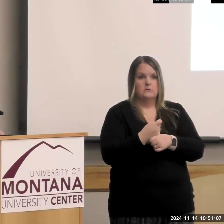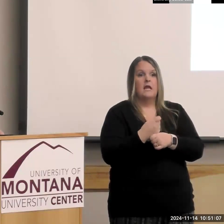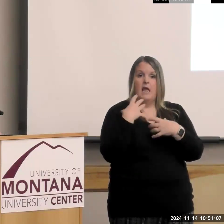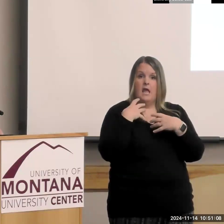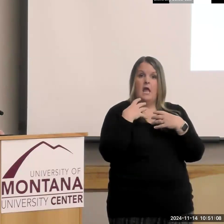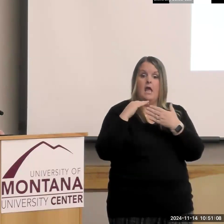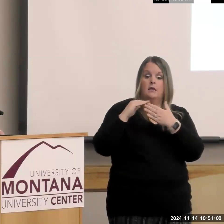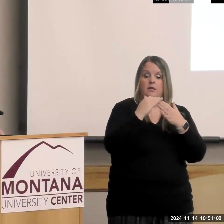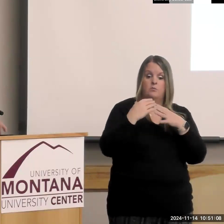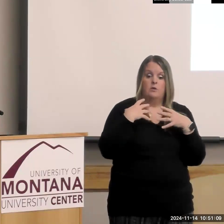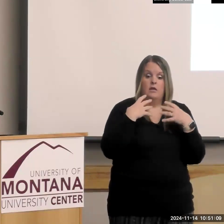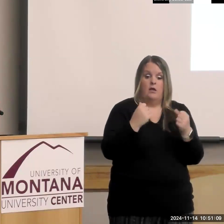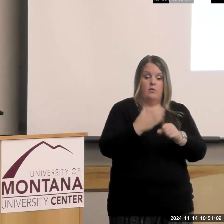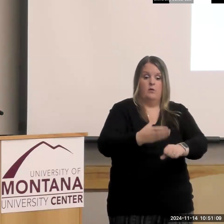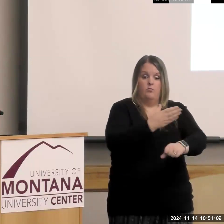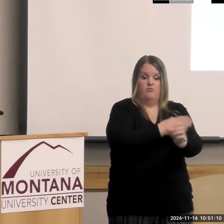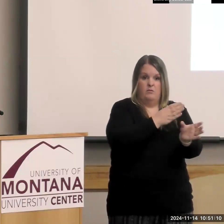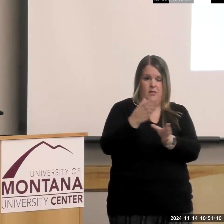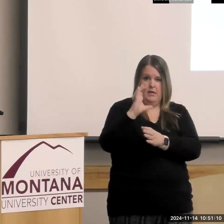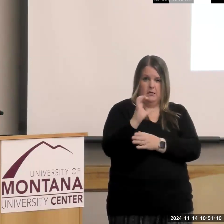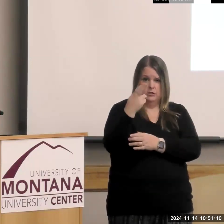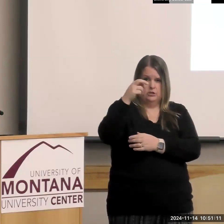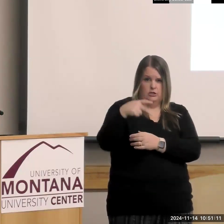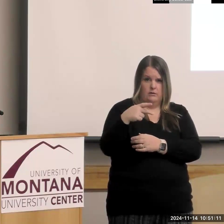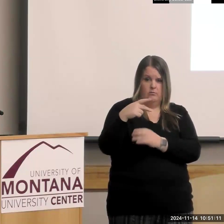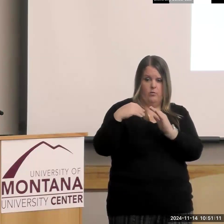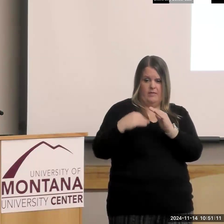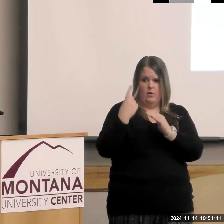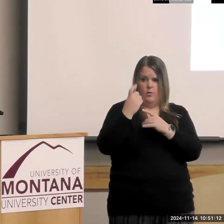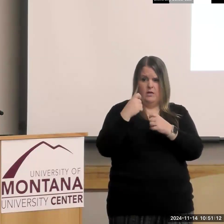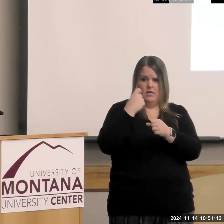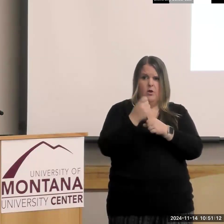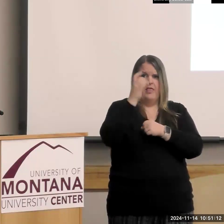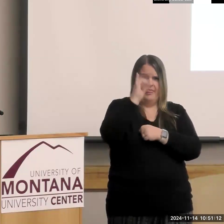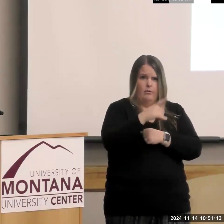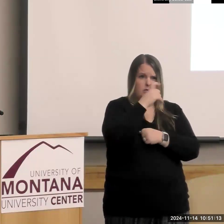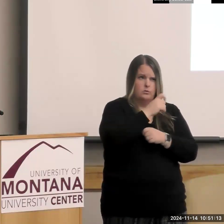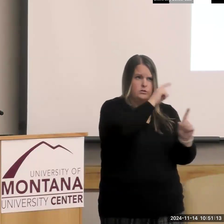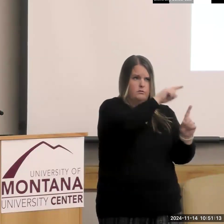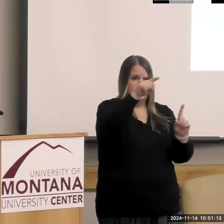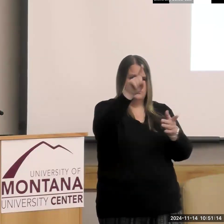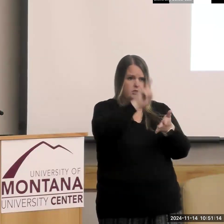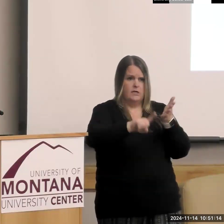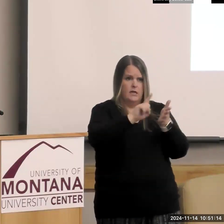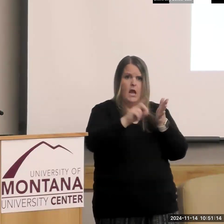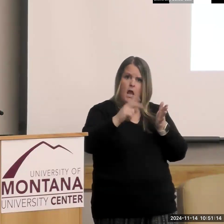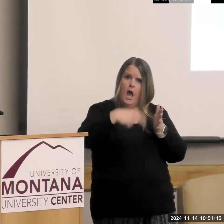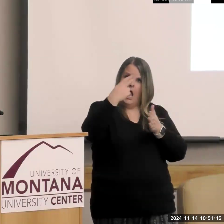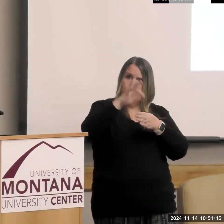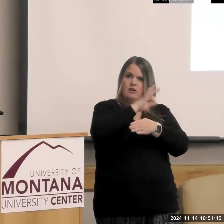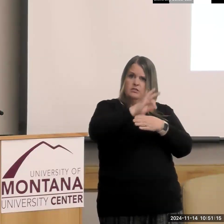plan within the last year. I think that was the universe that she was looking at. So these are high functioning health departments,